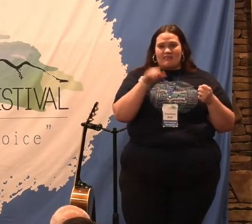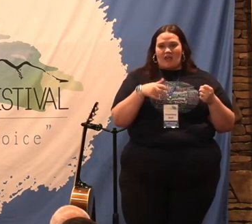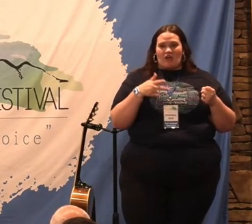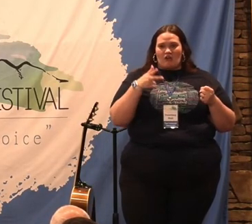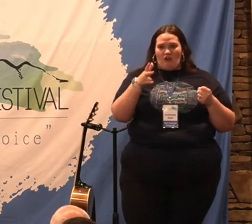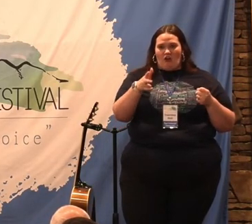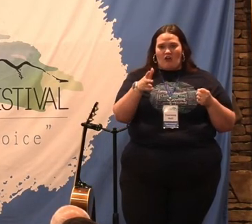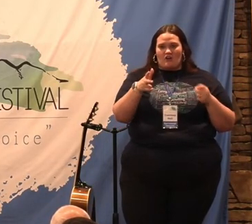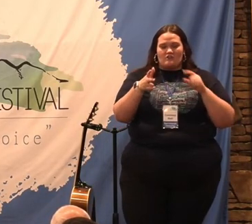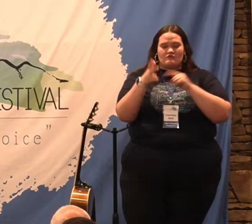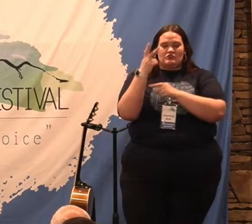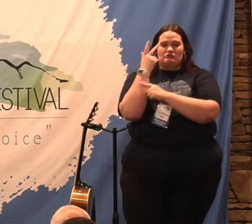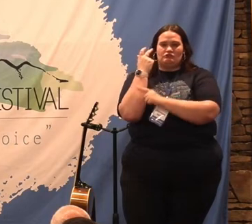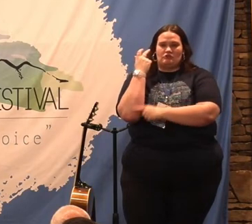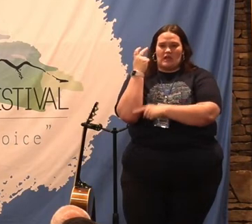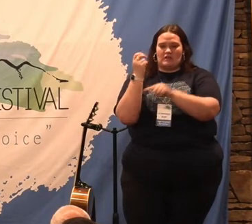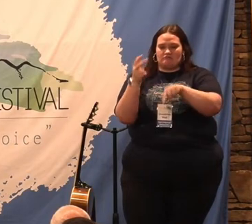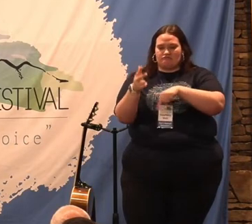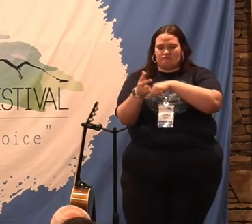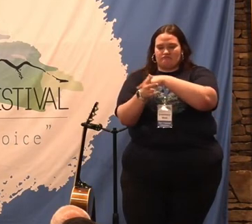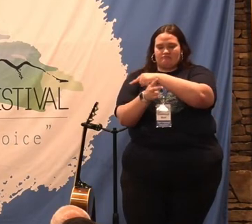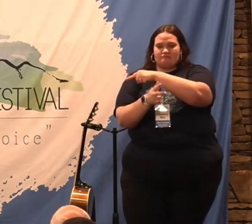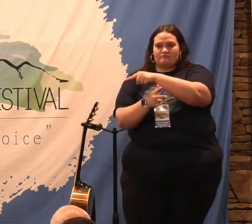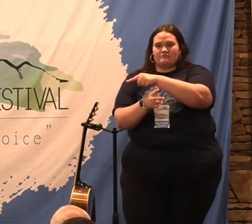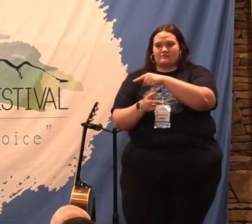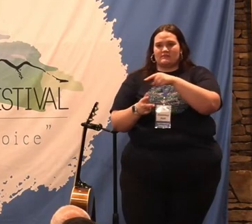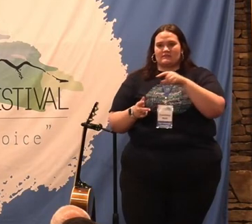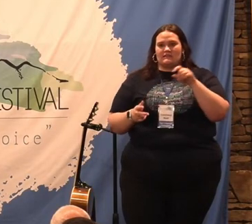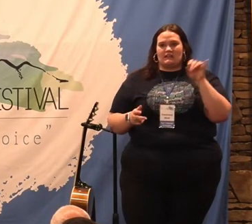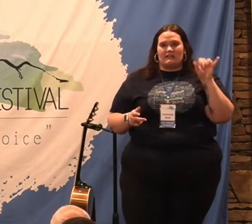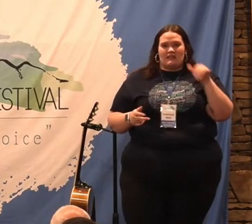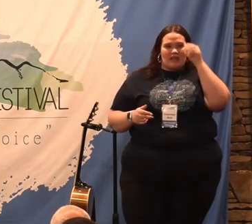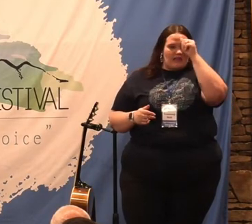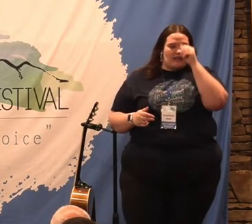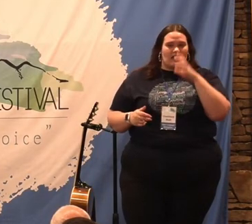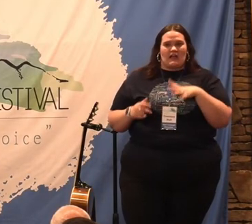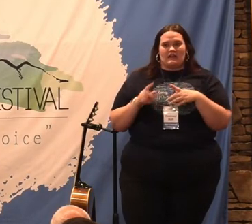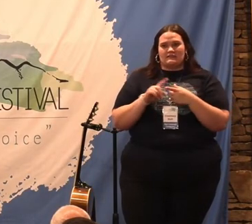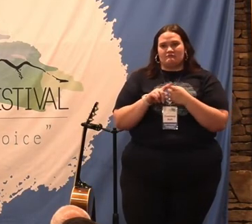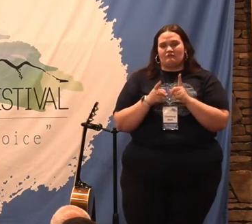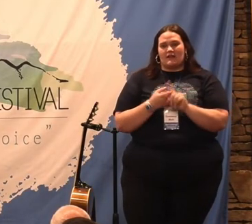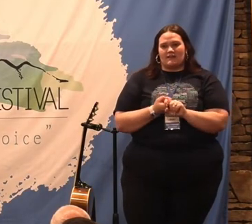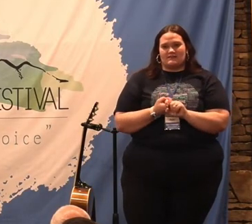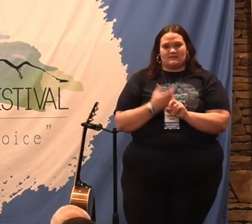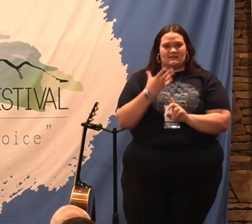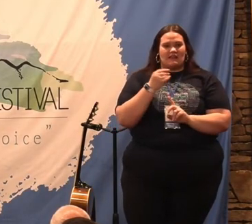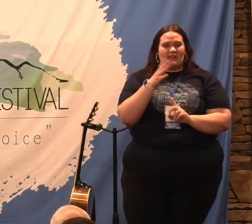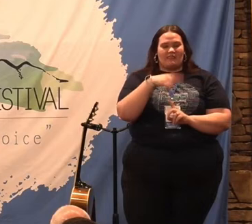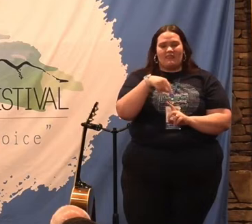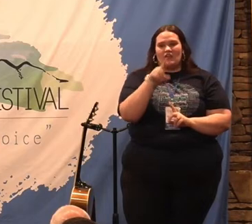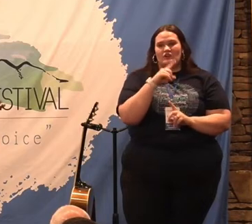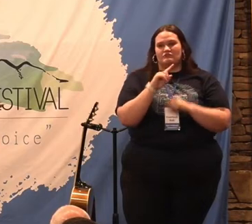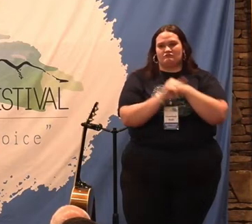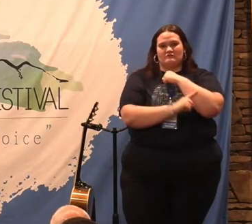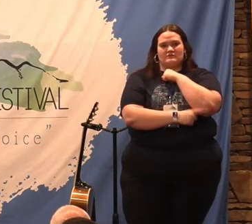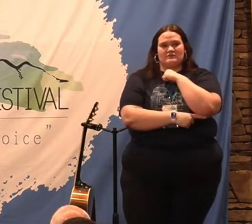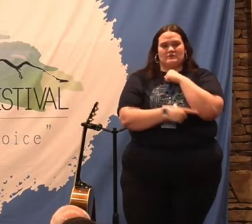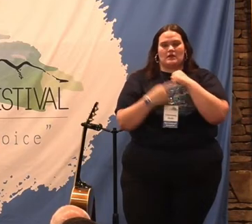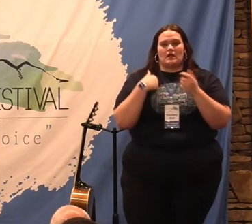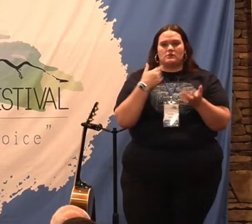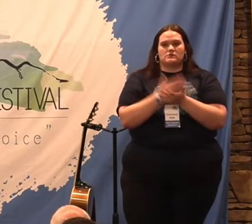Those are his friends. It's their trash. Right away, I stopped. I had